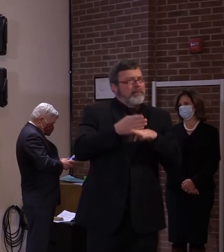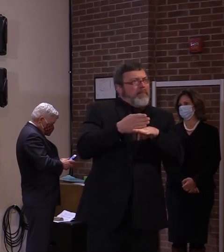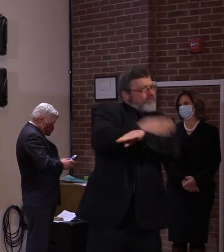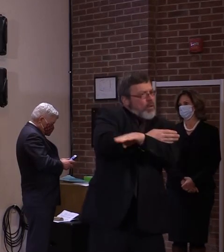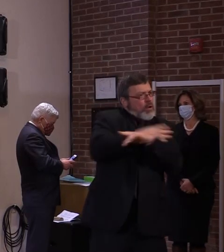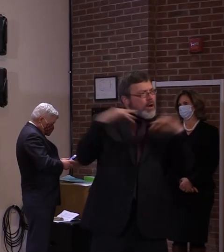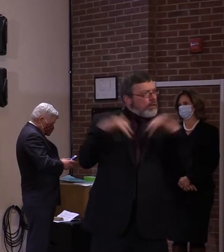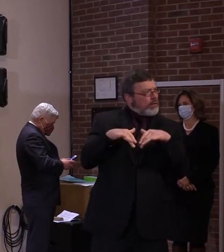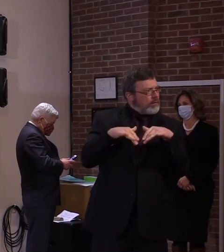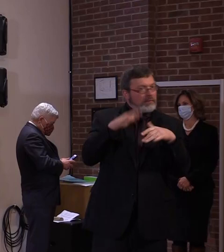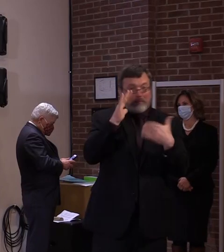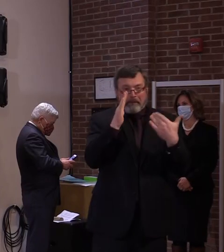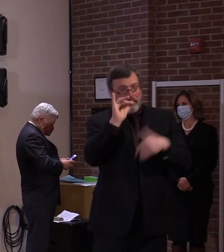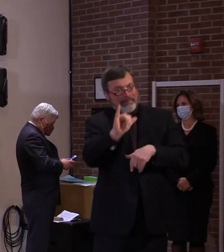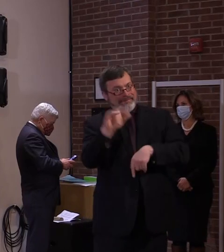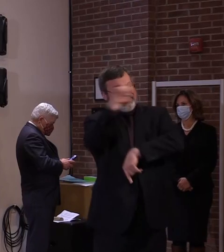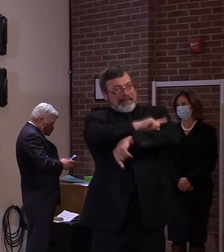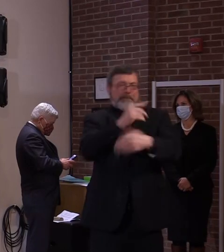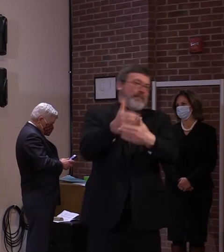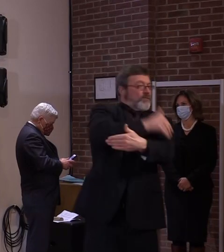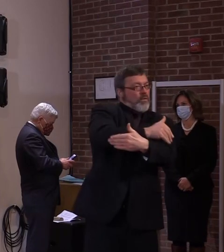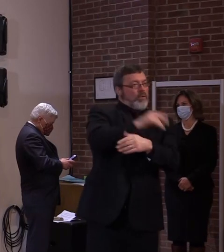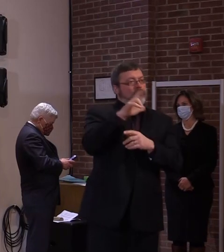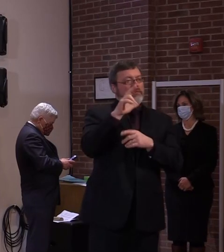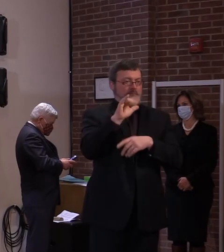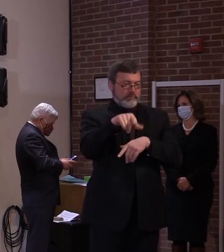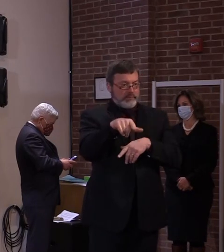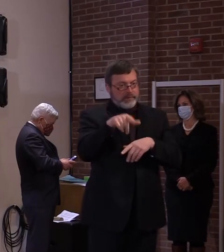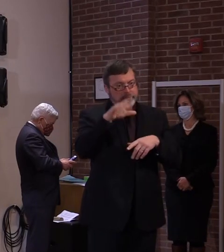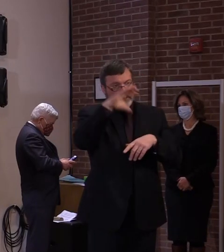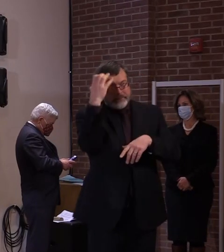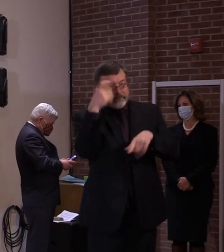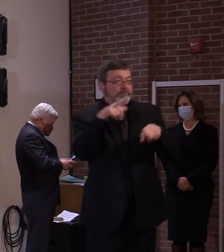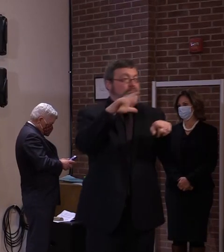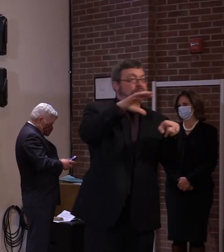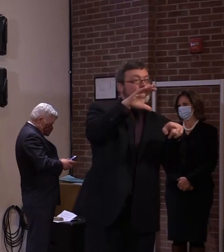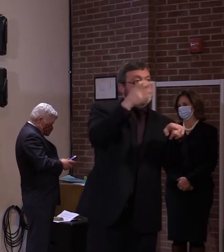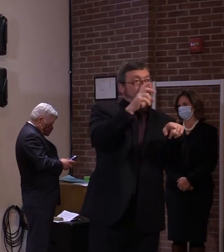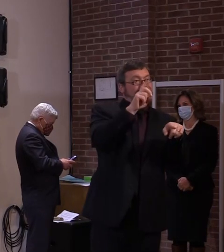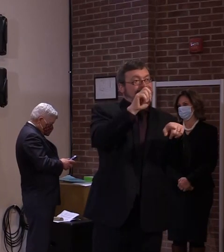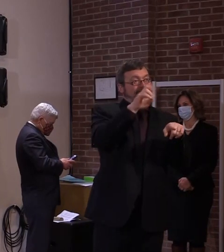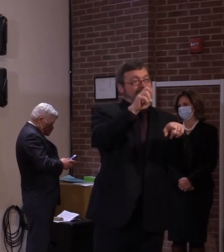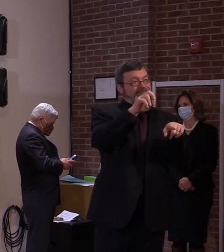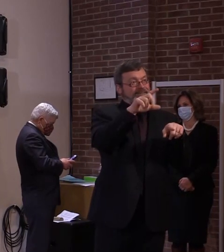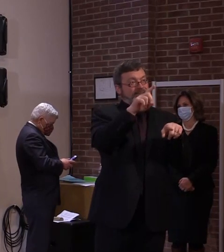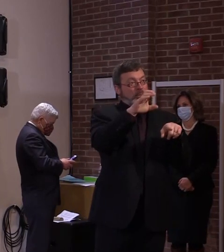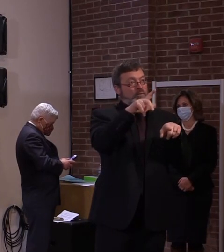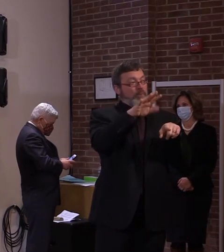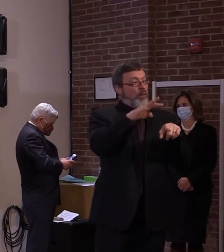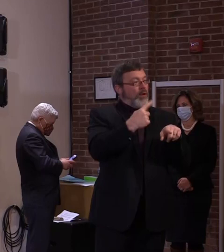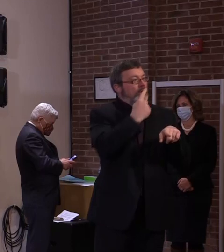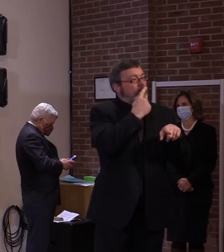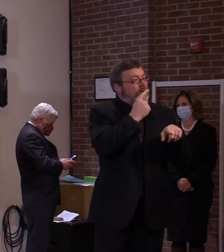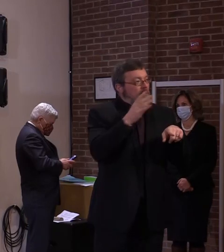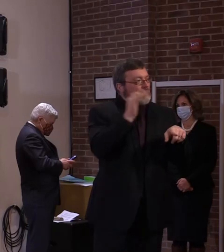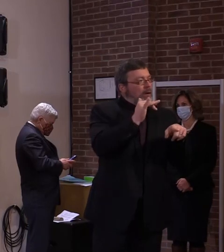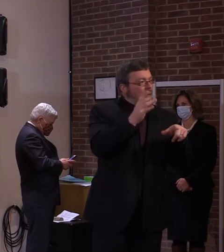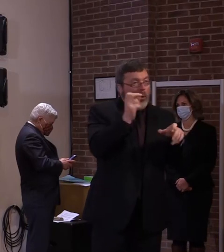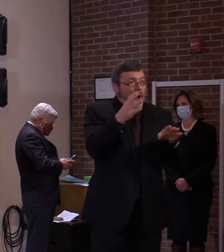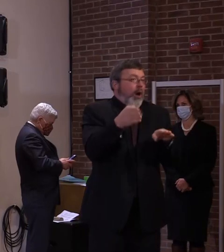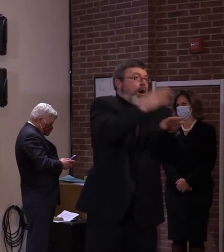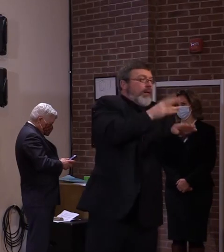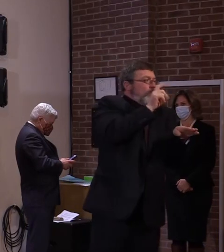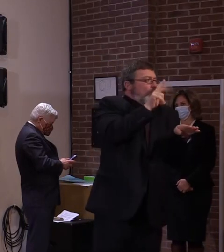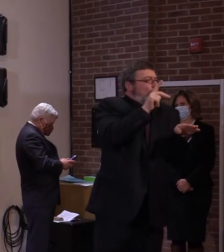higher. So at this point in time, for those who are really just not sure what to do because